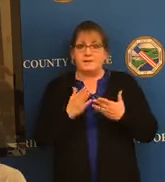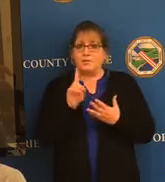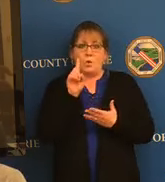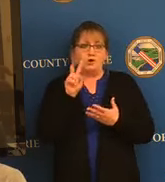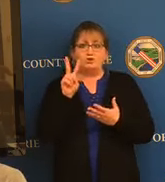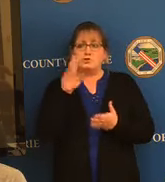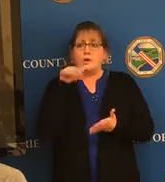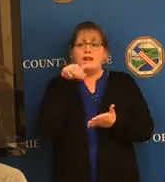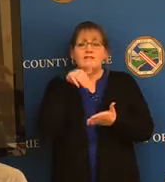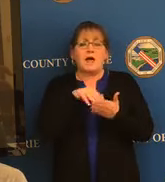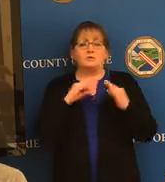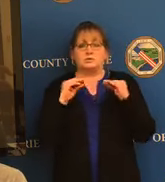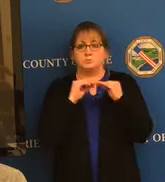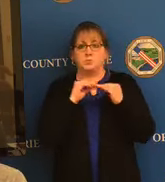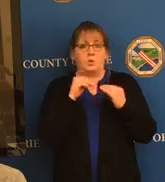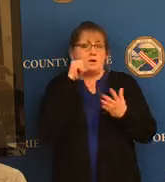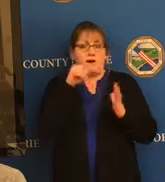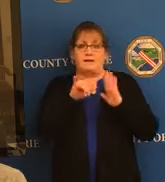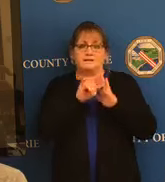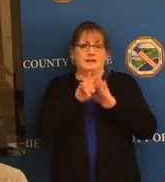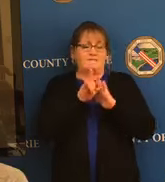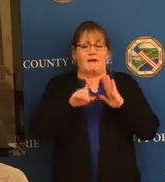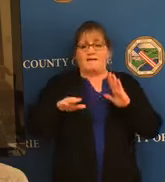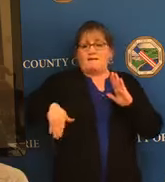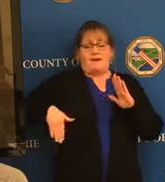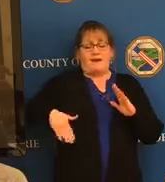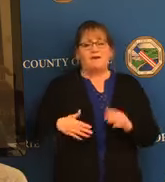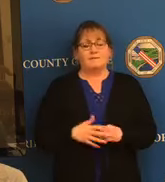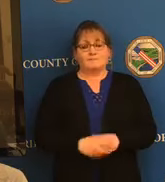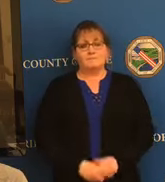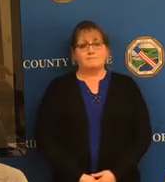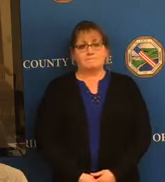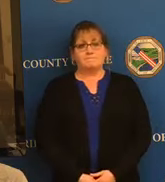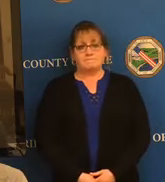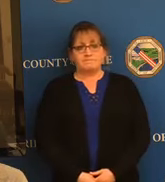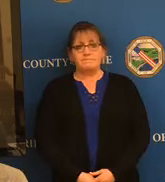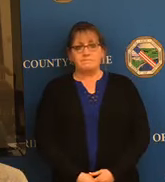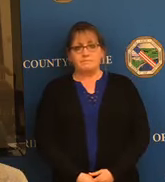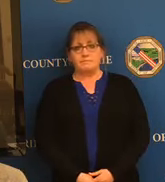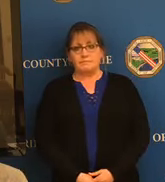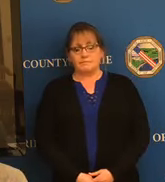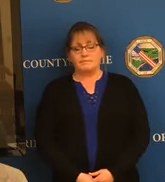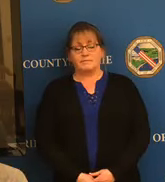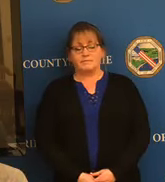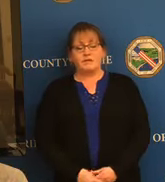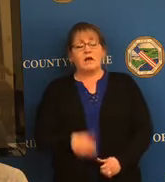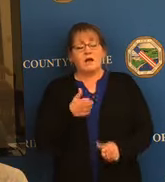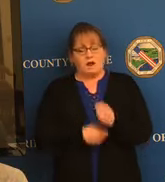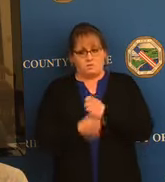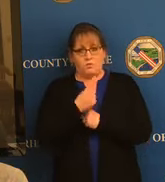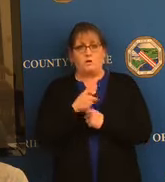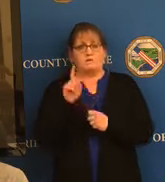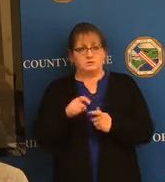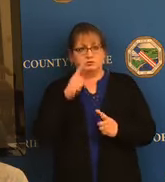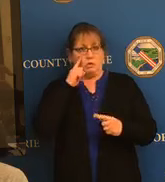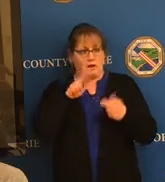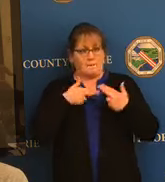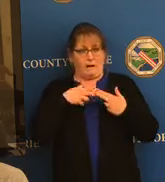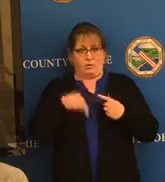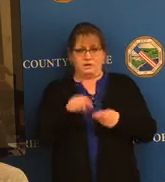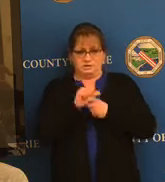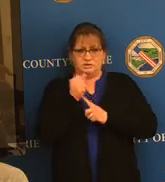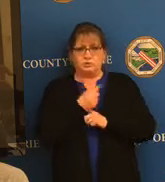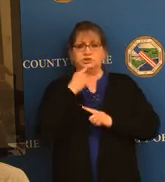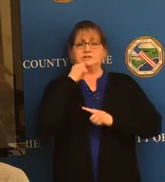thousands of them more in Erie County that we just haven't confirmed yet. So we want everyone to take it seriously. I